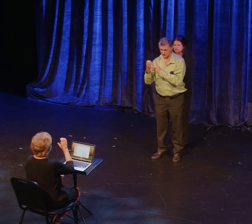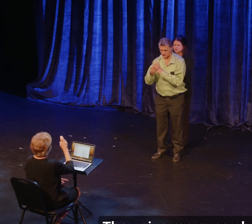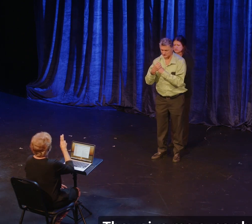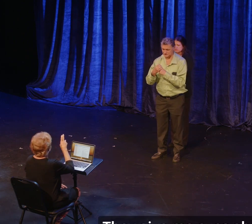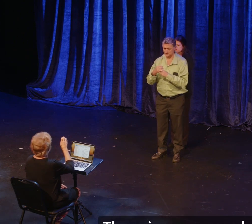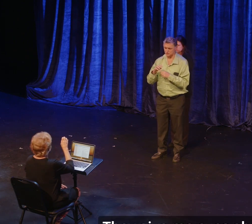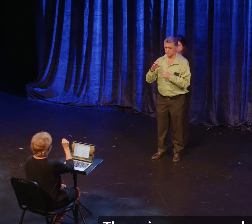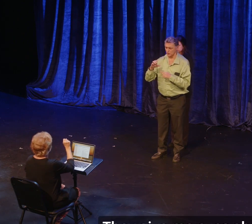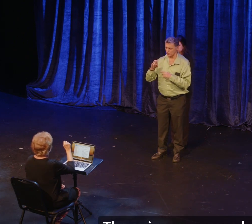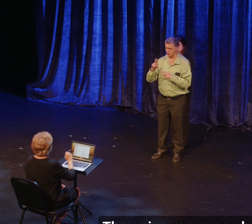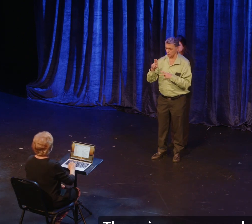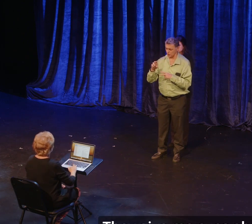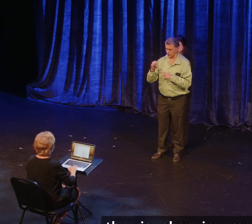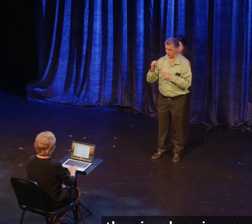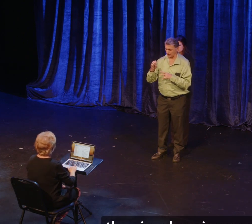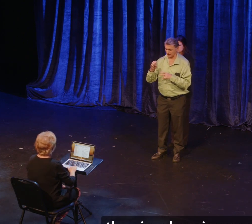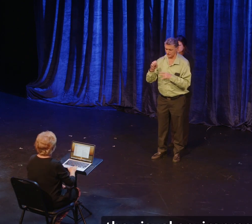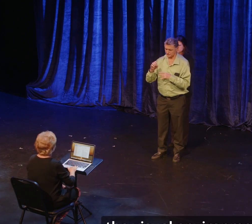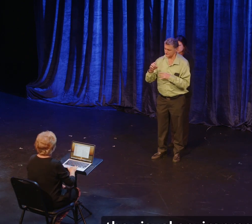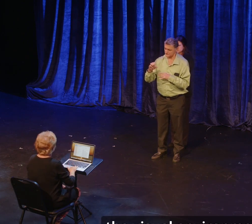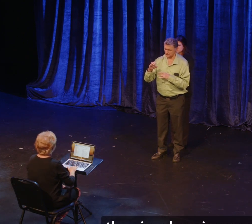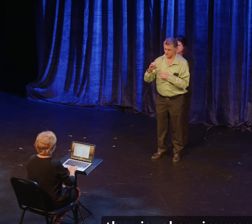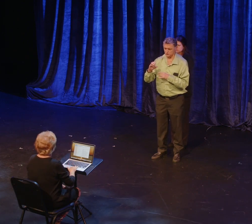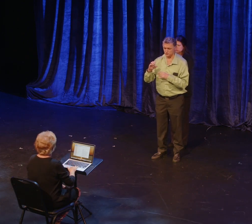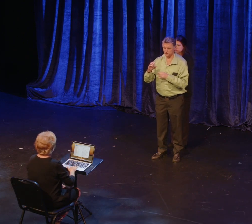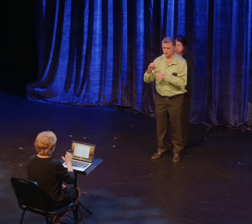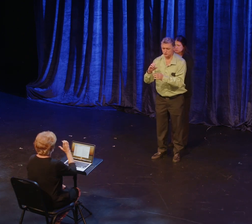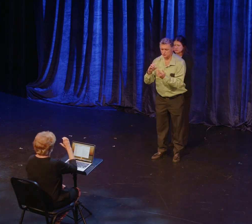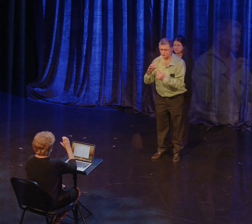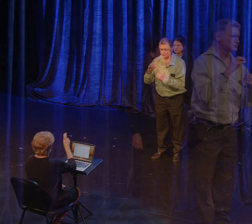They give me cues about the visual environment.